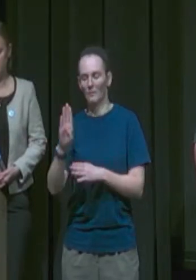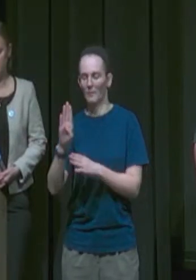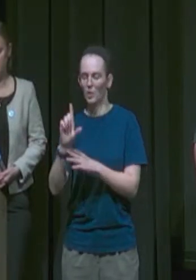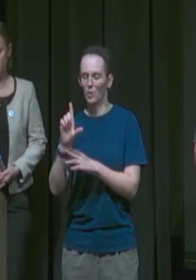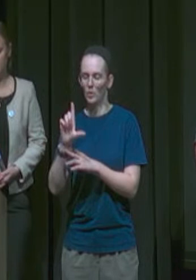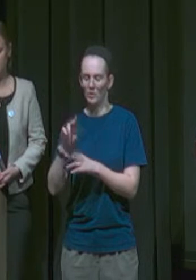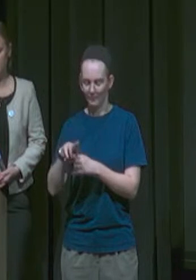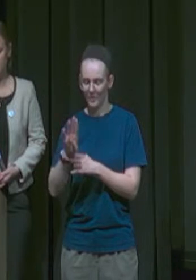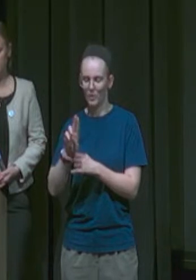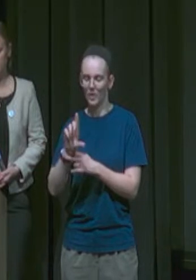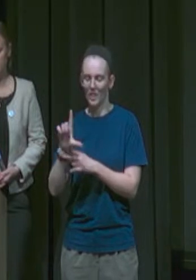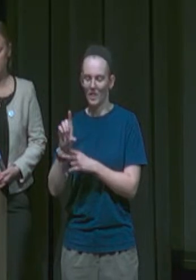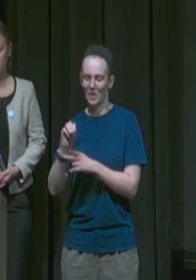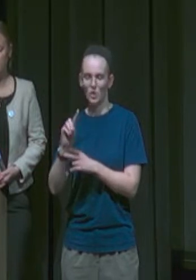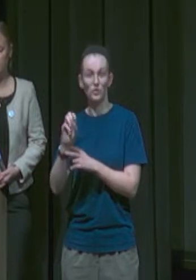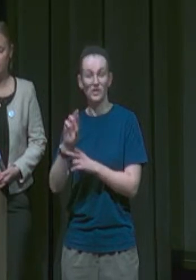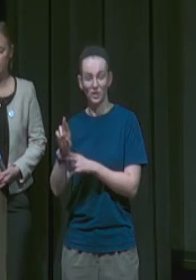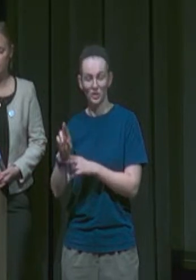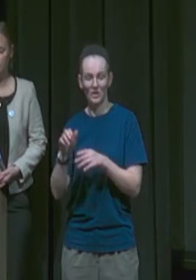So